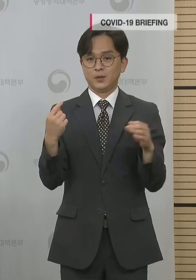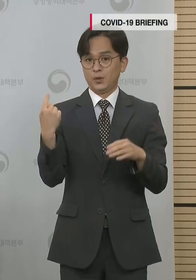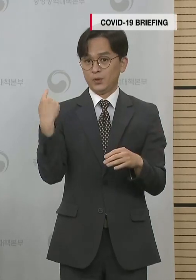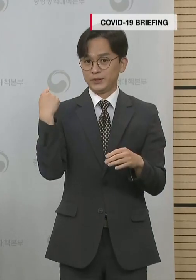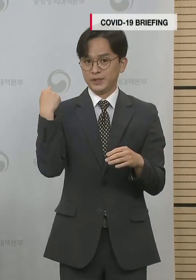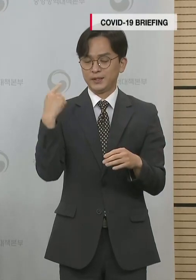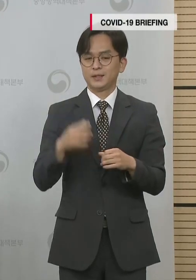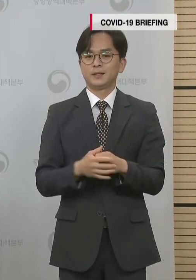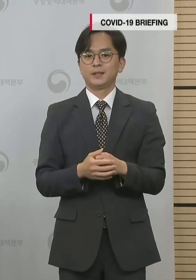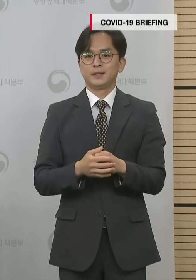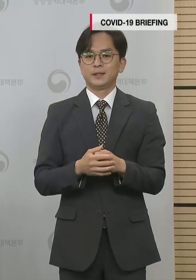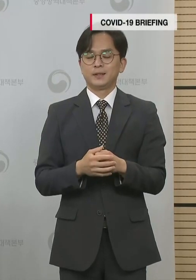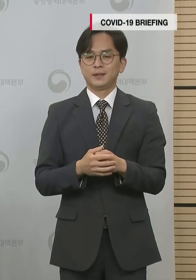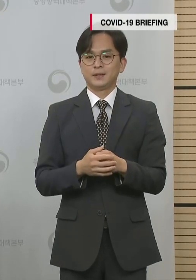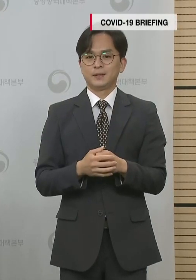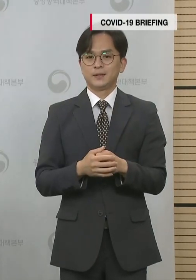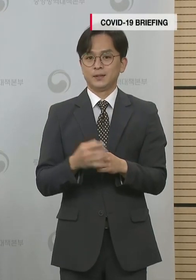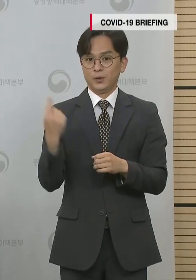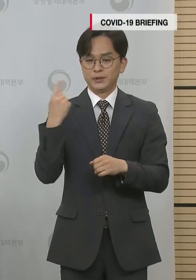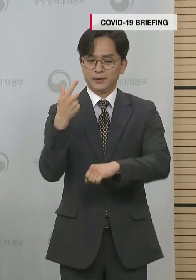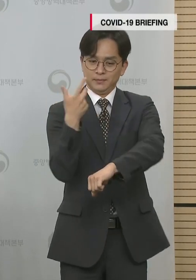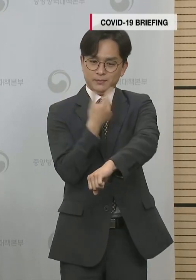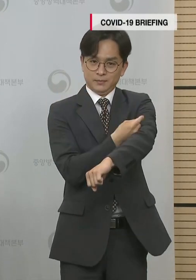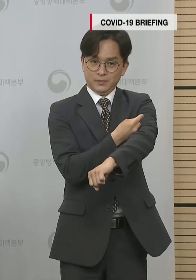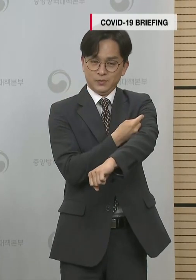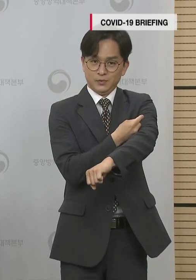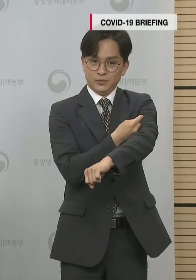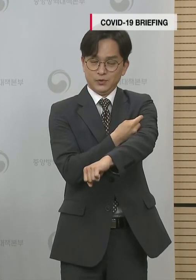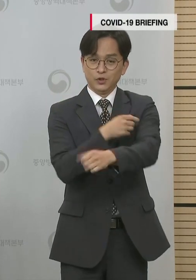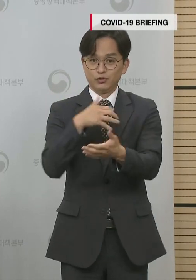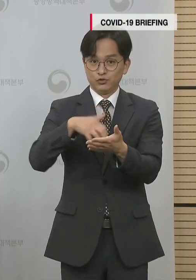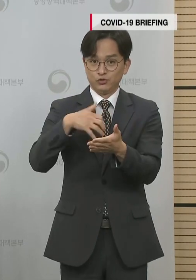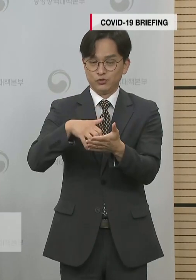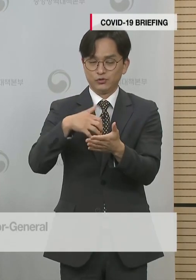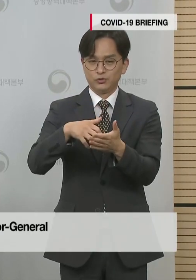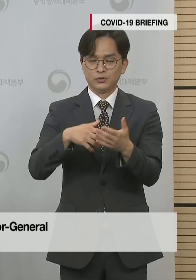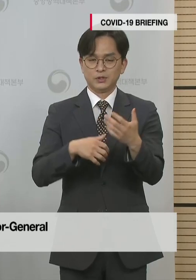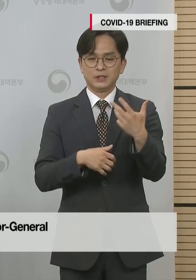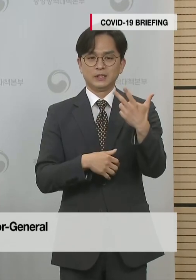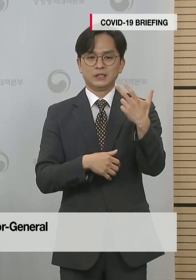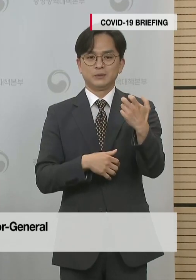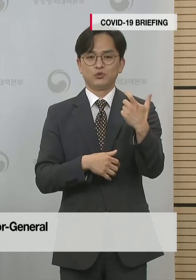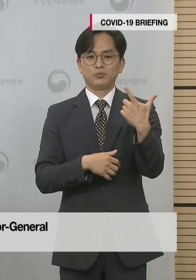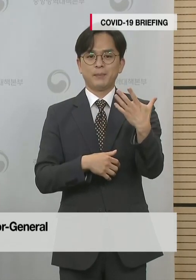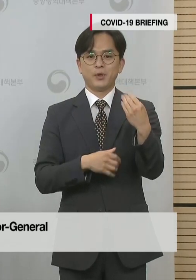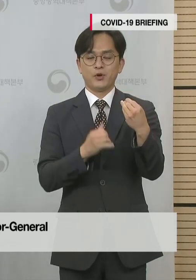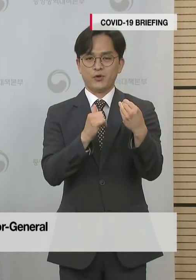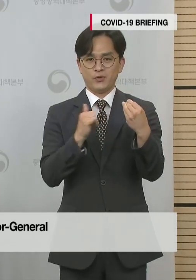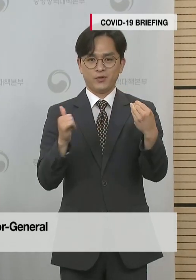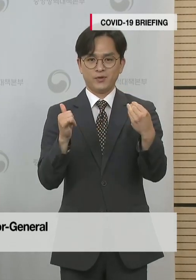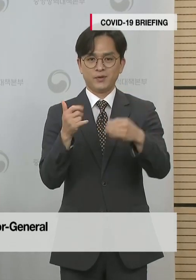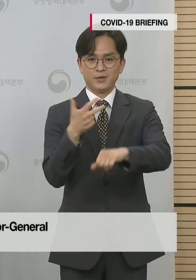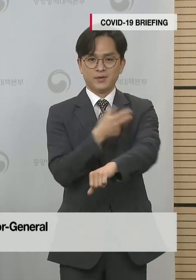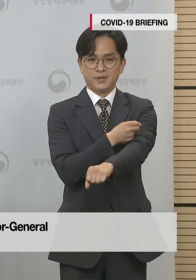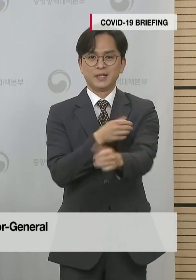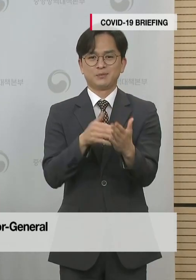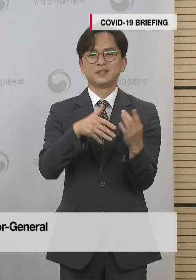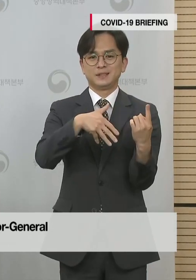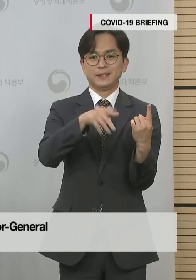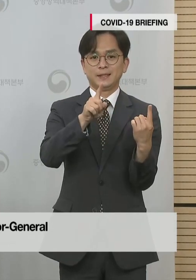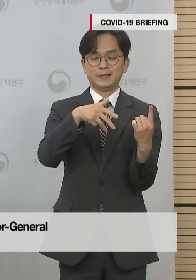Moreover, as of today midnight, today we have about as for